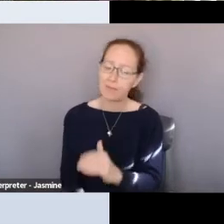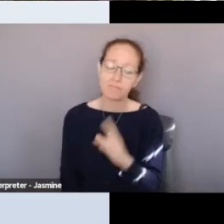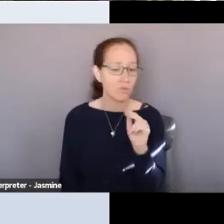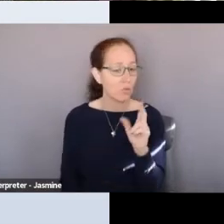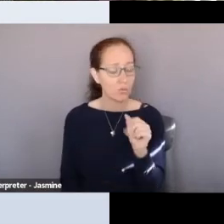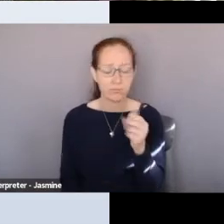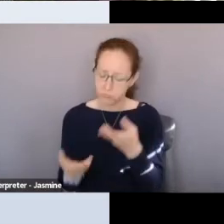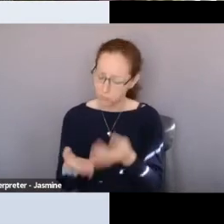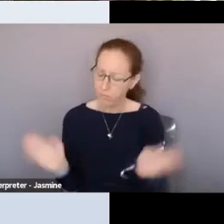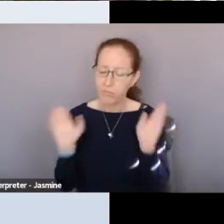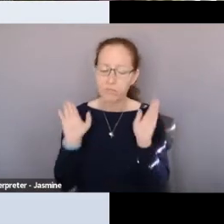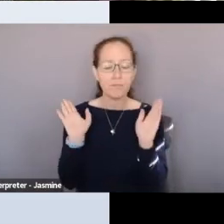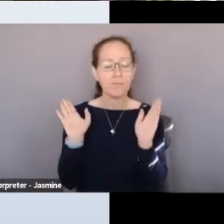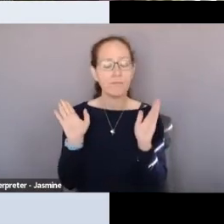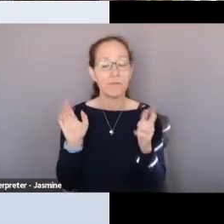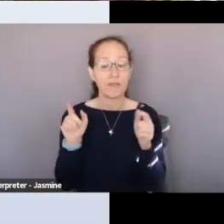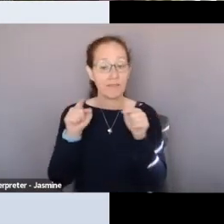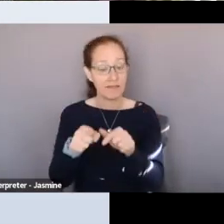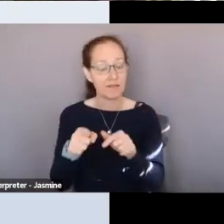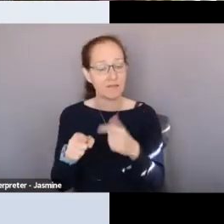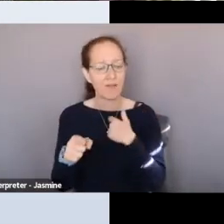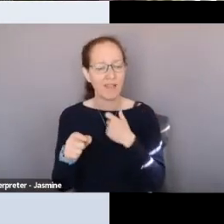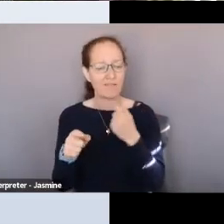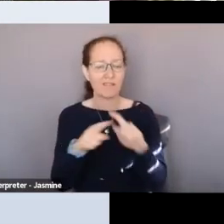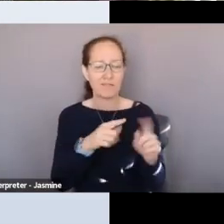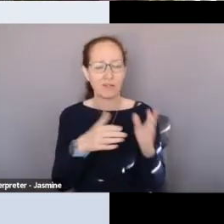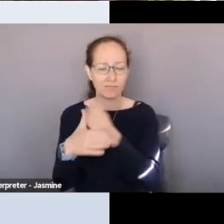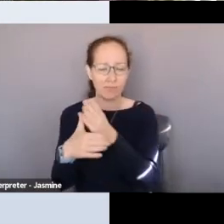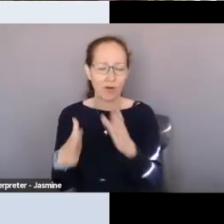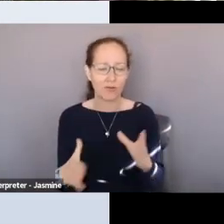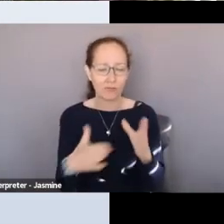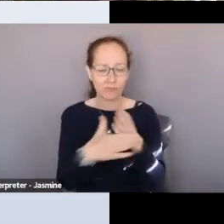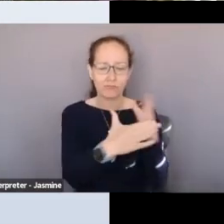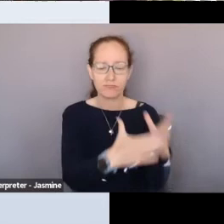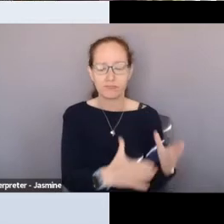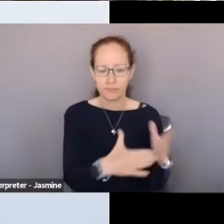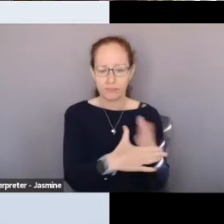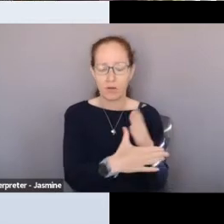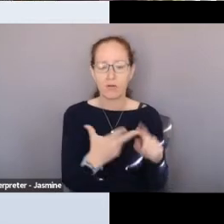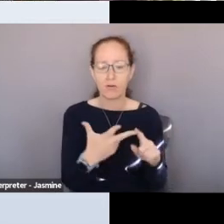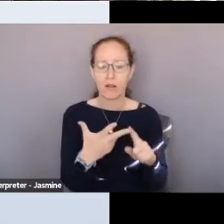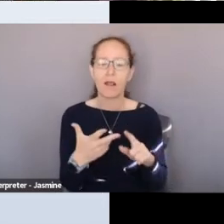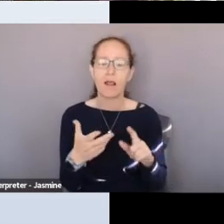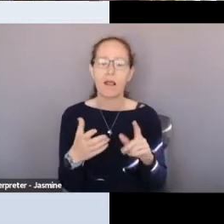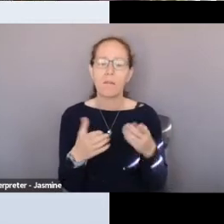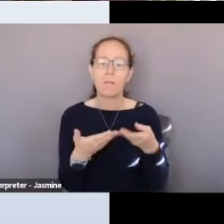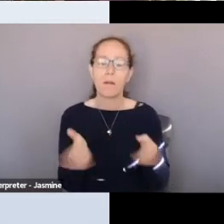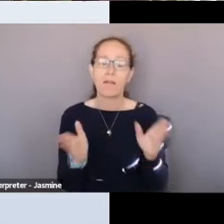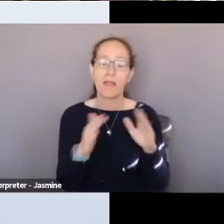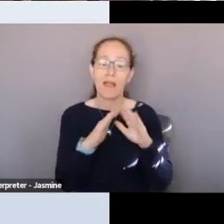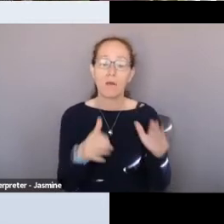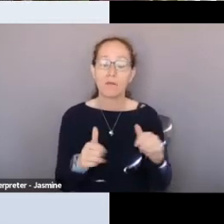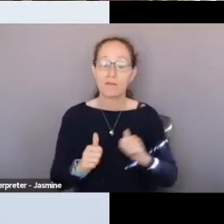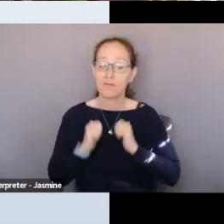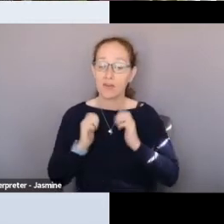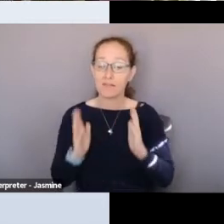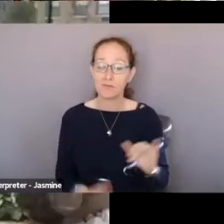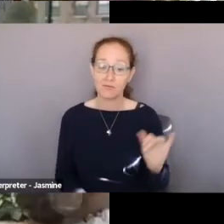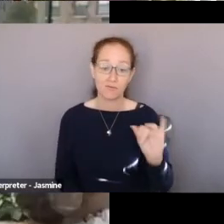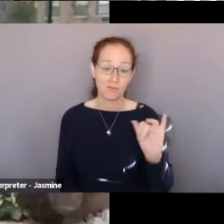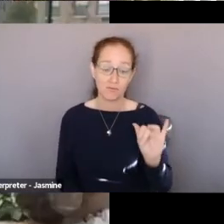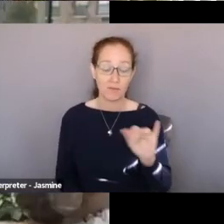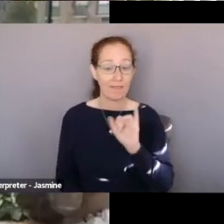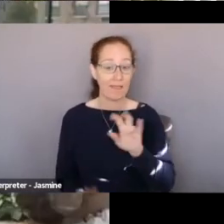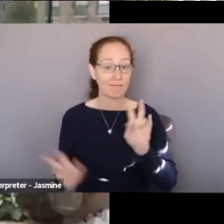partnerships and public housing residents as kind of our classroom. Next slide, please.